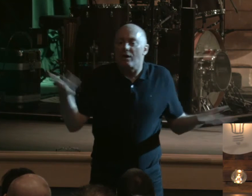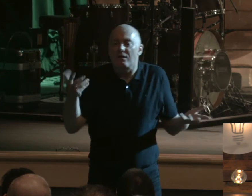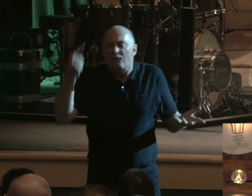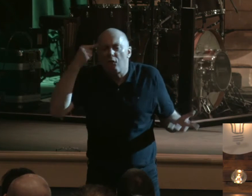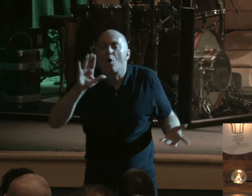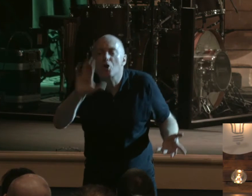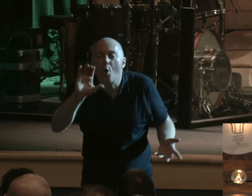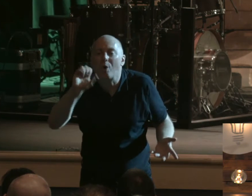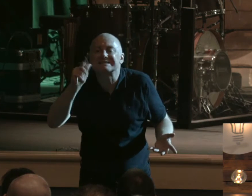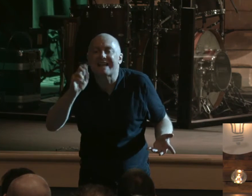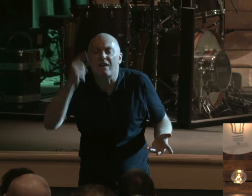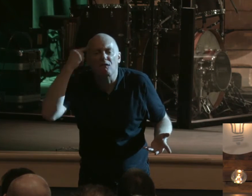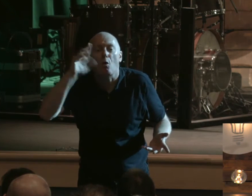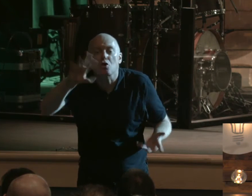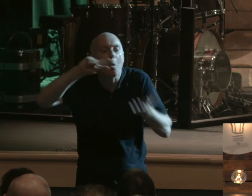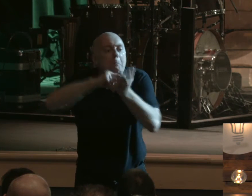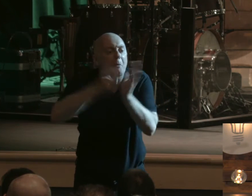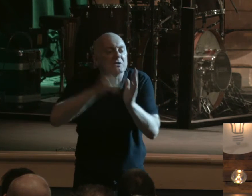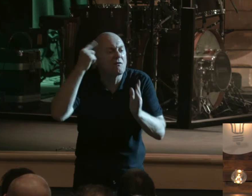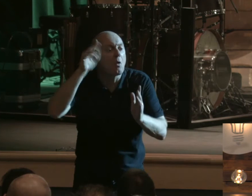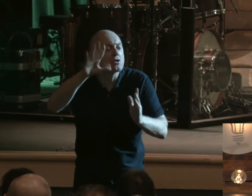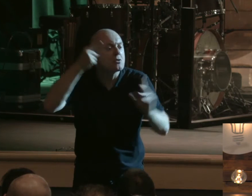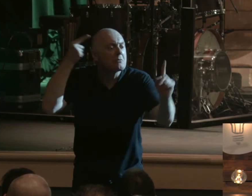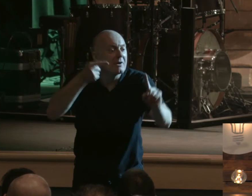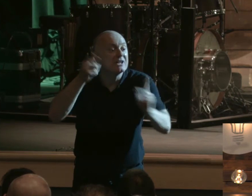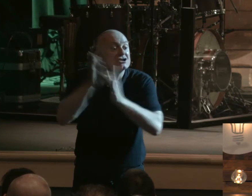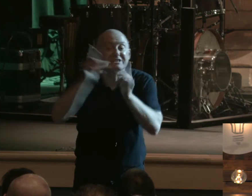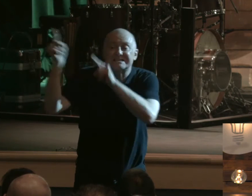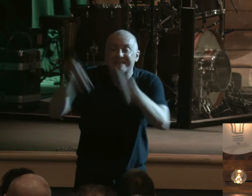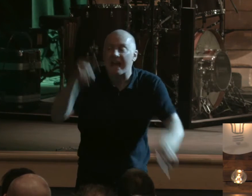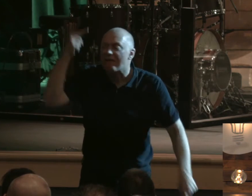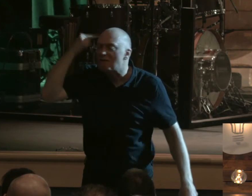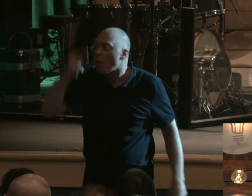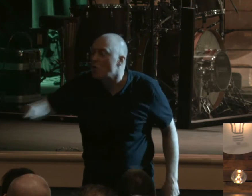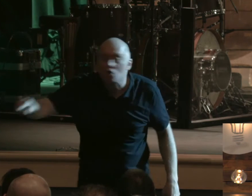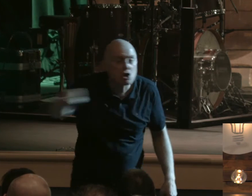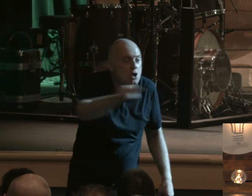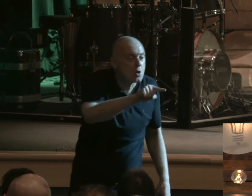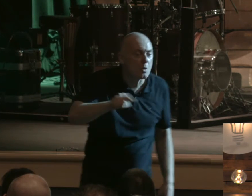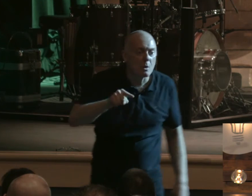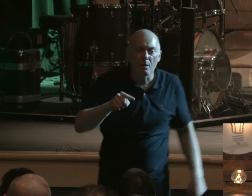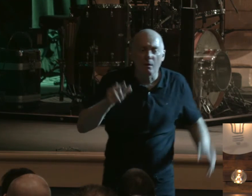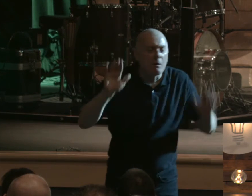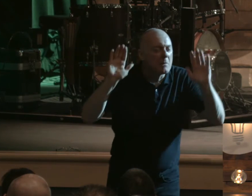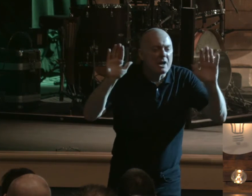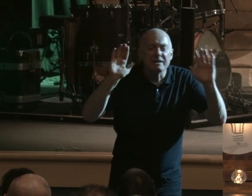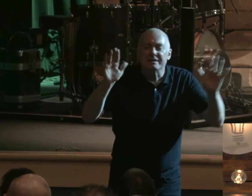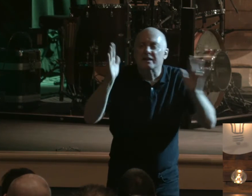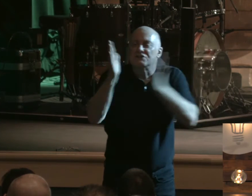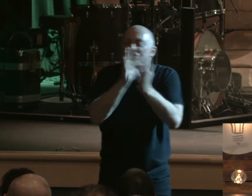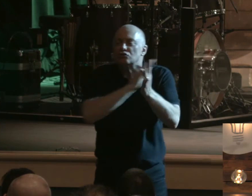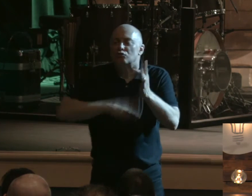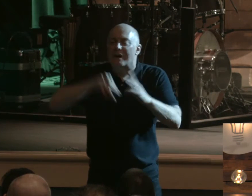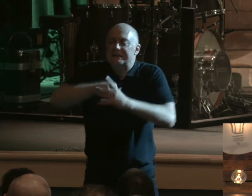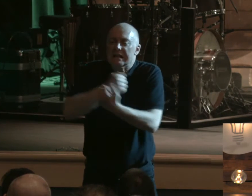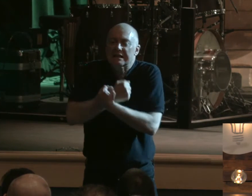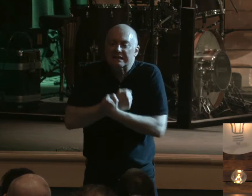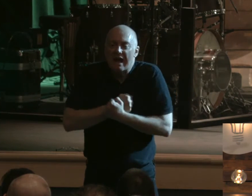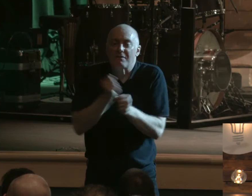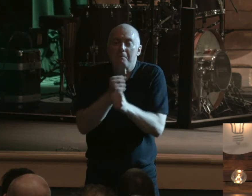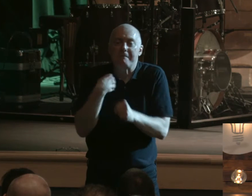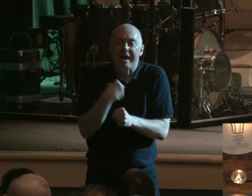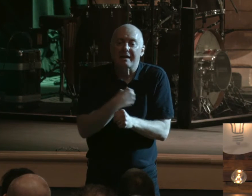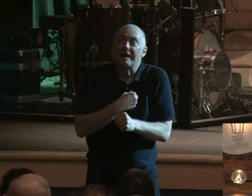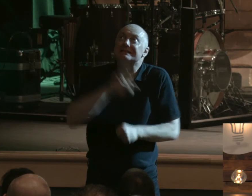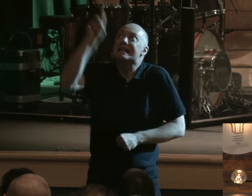for your sake, your purpose, your ambition, your end, he died. This is amazing. Jesus Christ, in love, made us